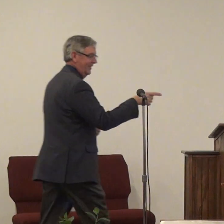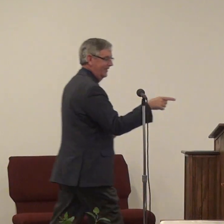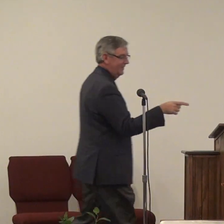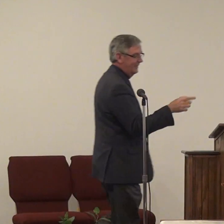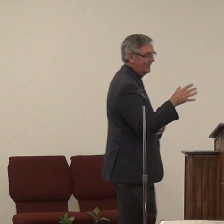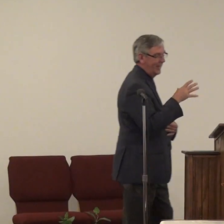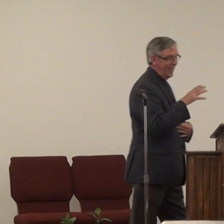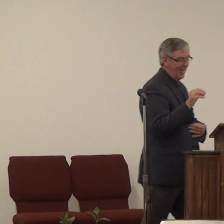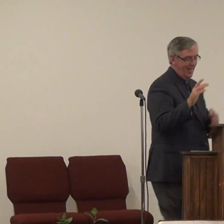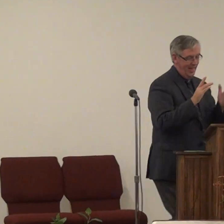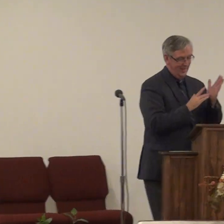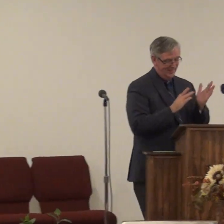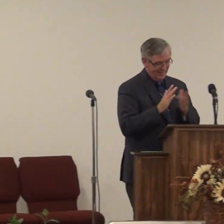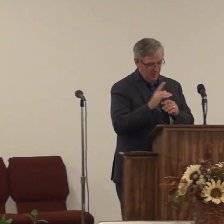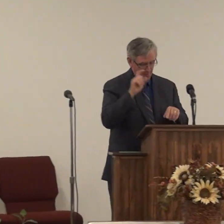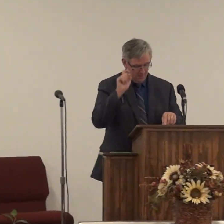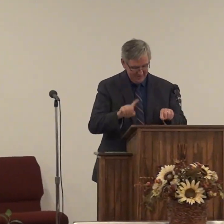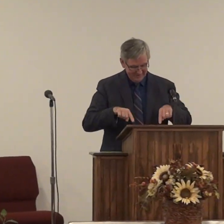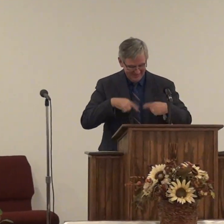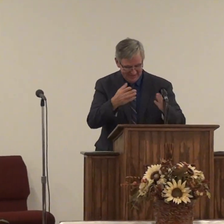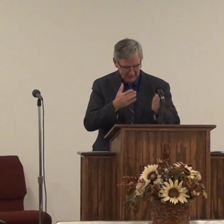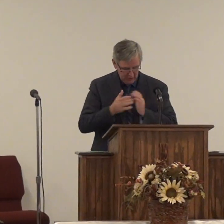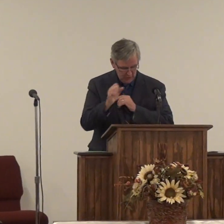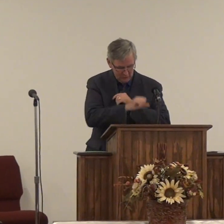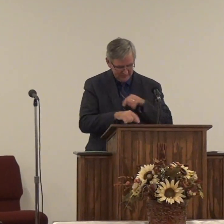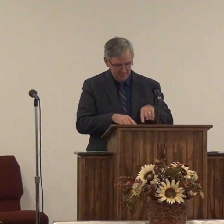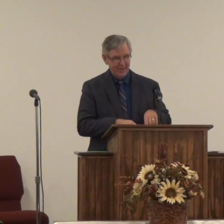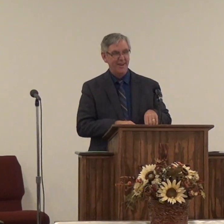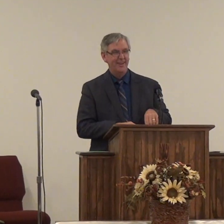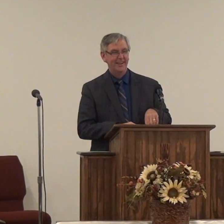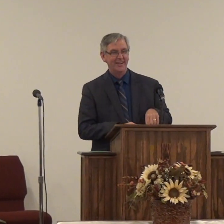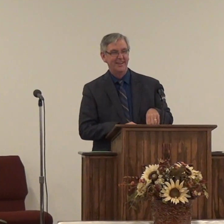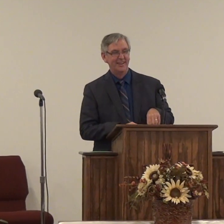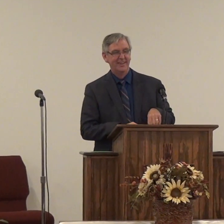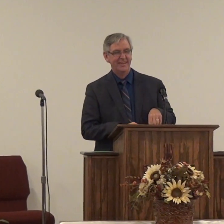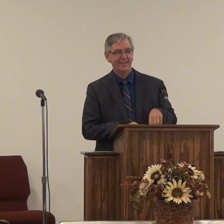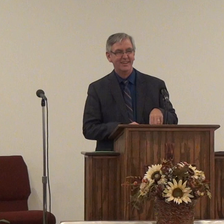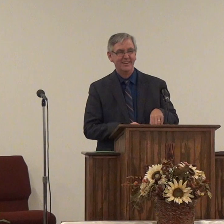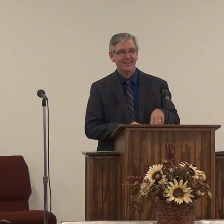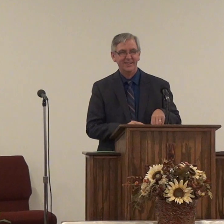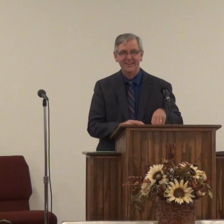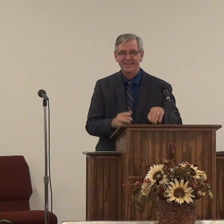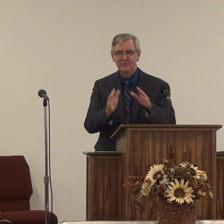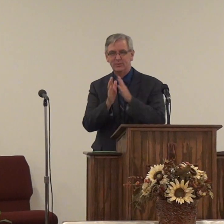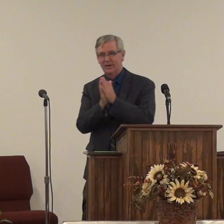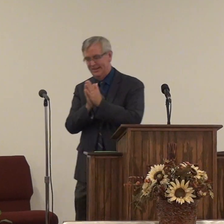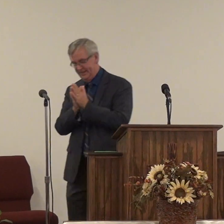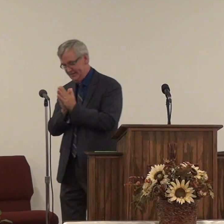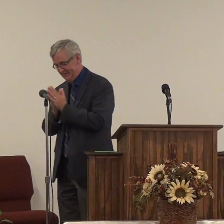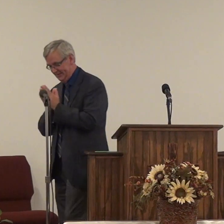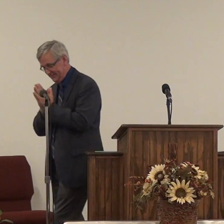John chapter 4, verse 4, and he must needs go through Samaria. Let's